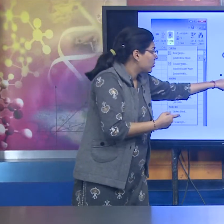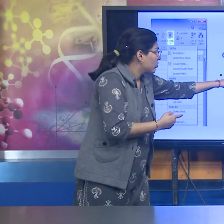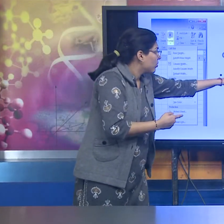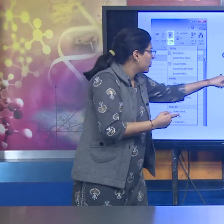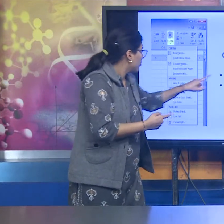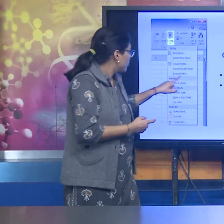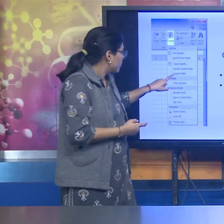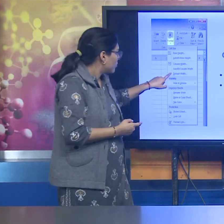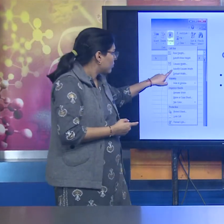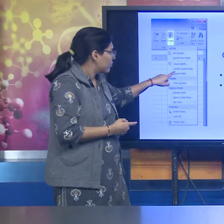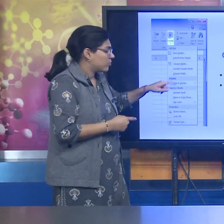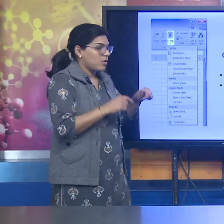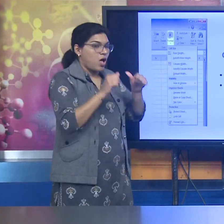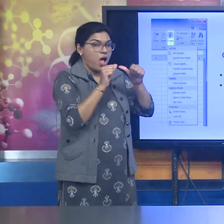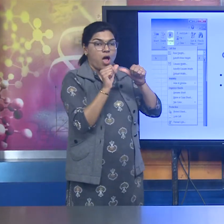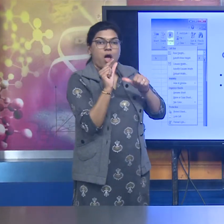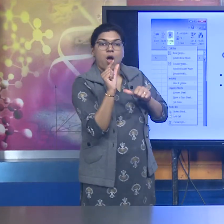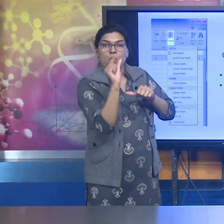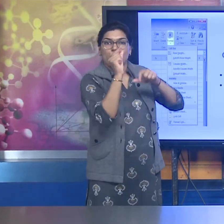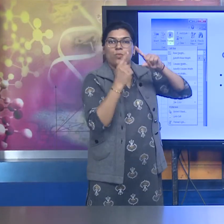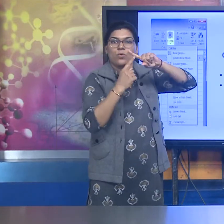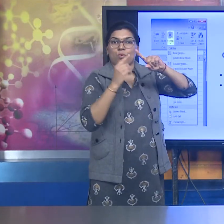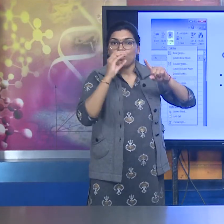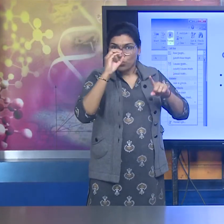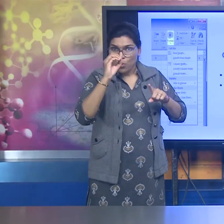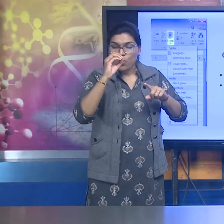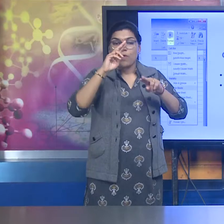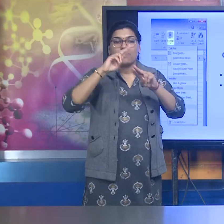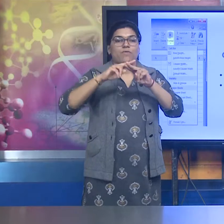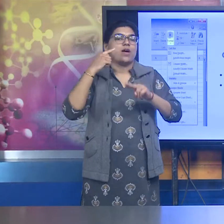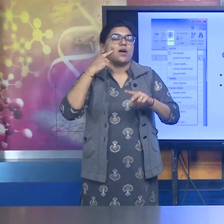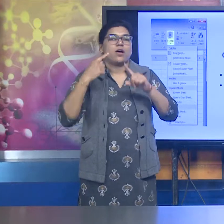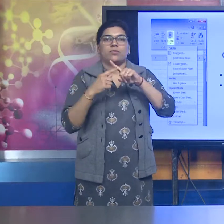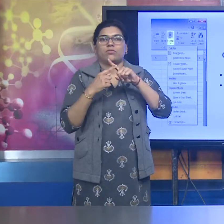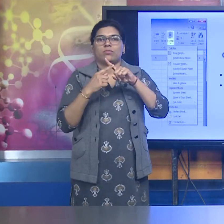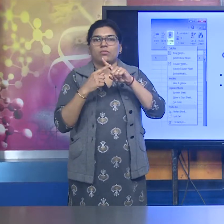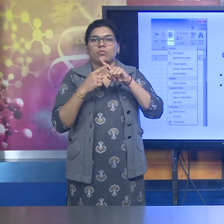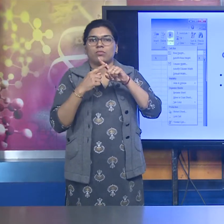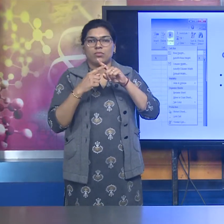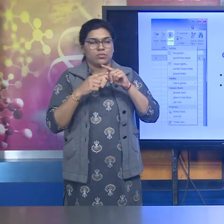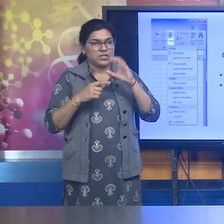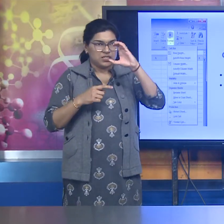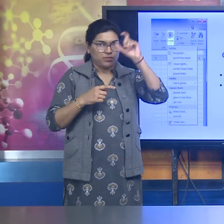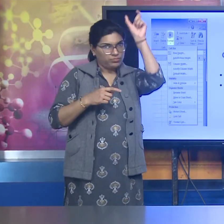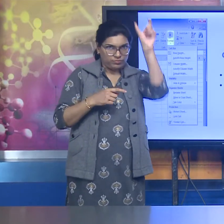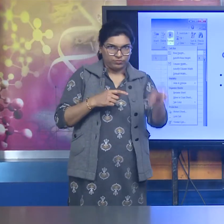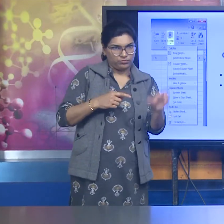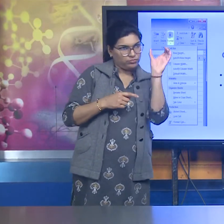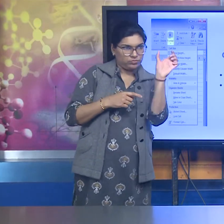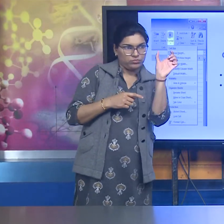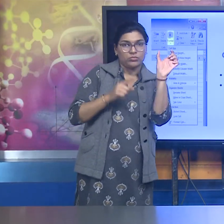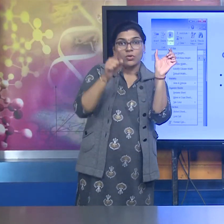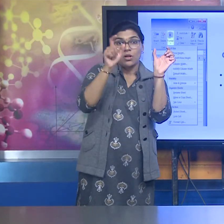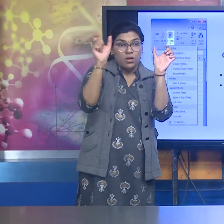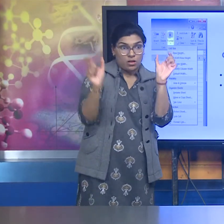you can see a auto fit option for row and column